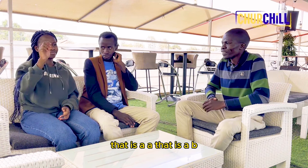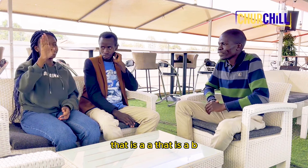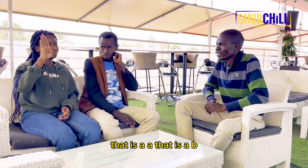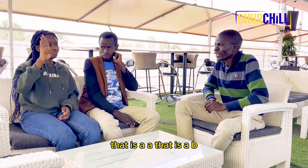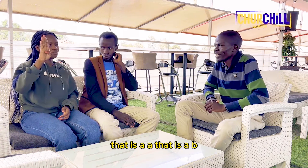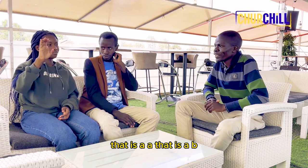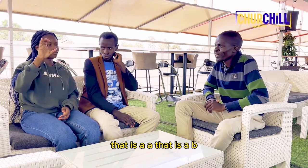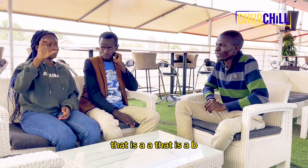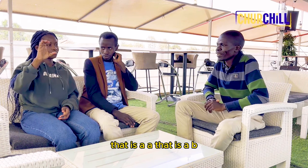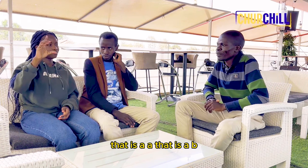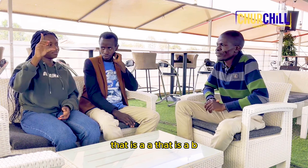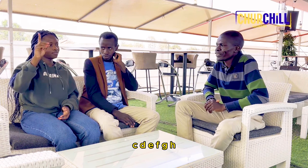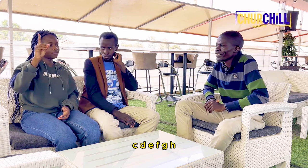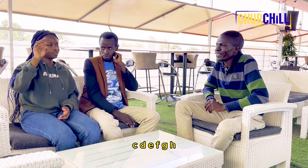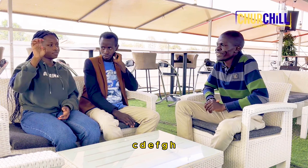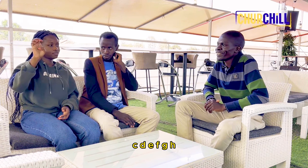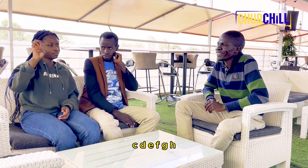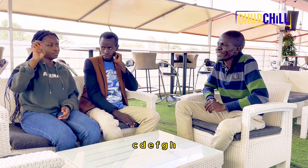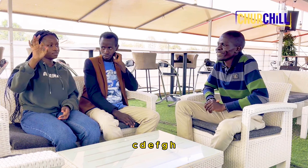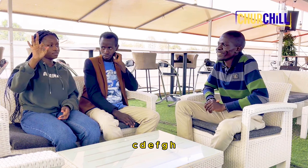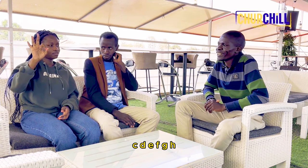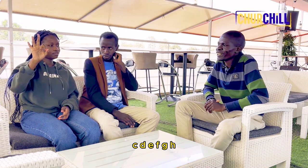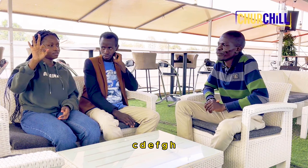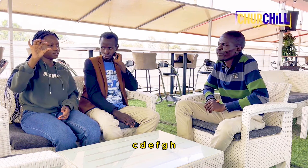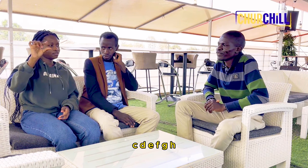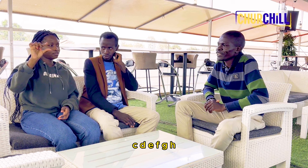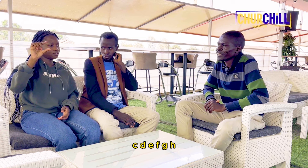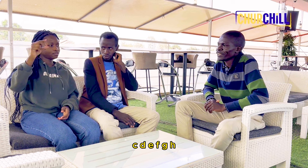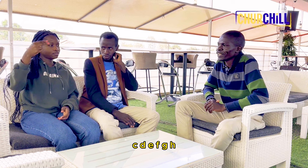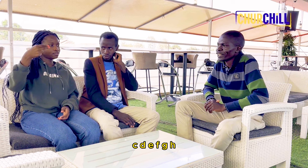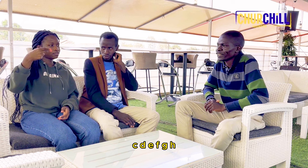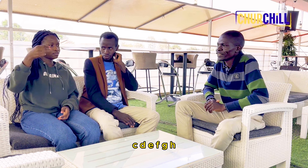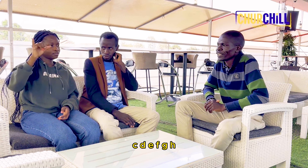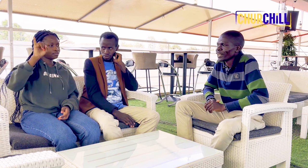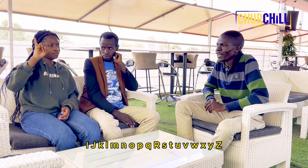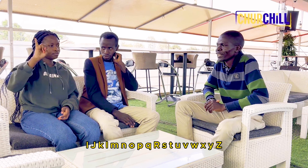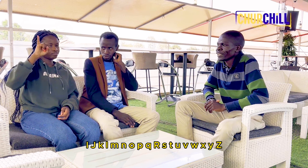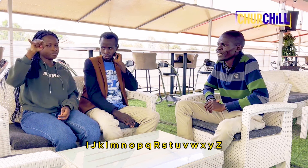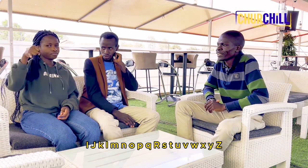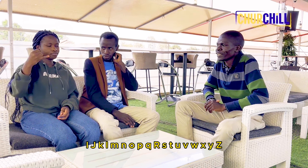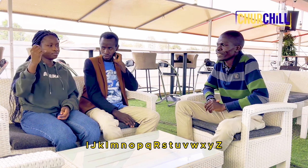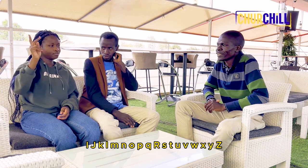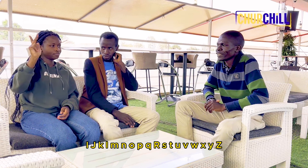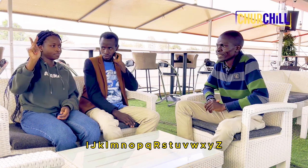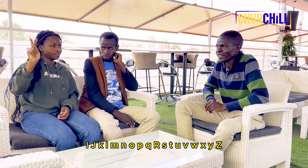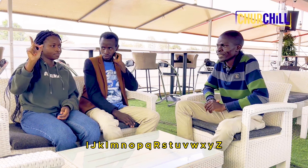That is letter A, that is letter B, C, D, E, F, G, H, I, J, K,